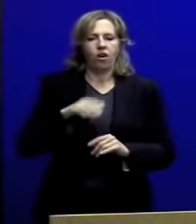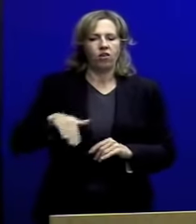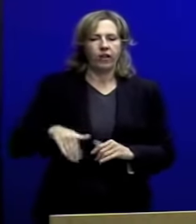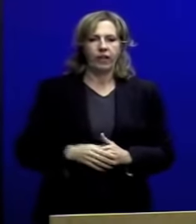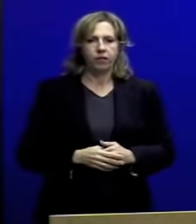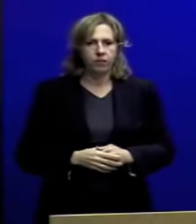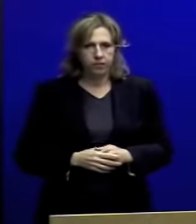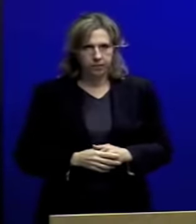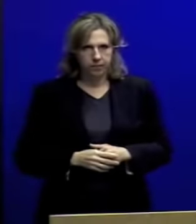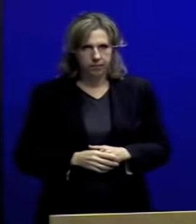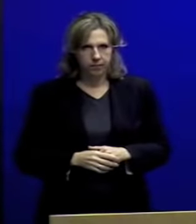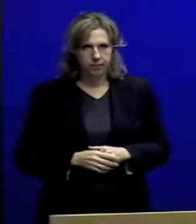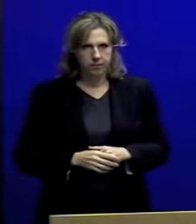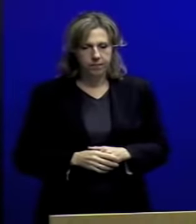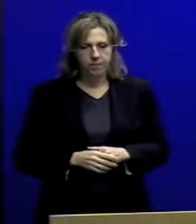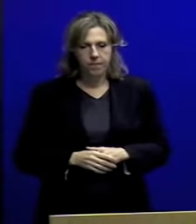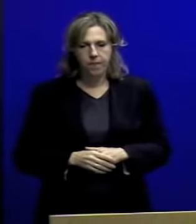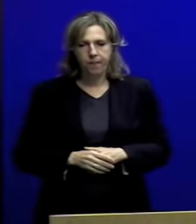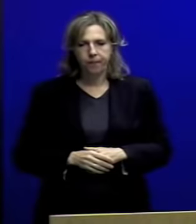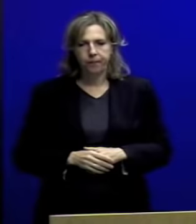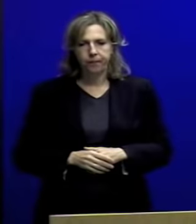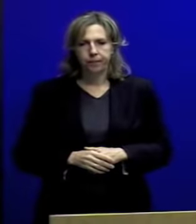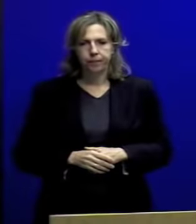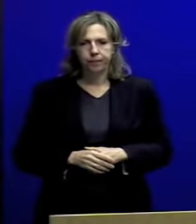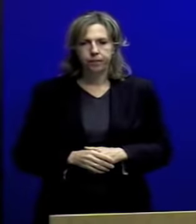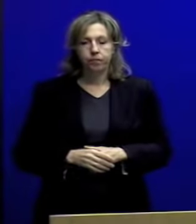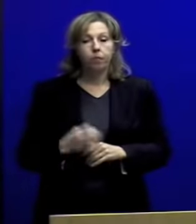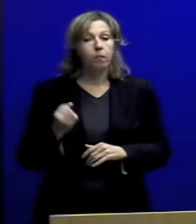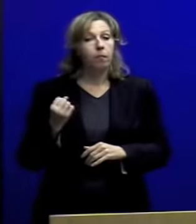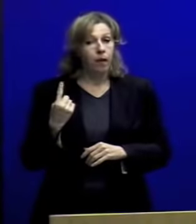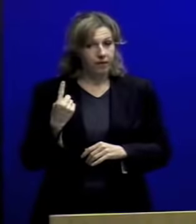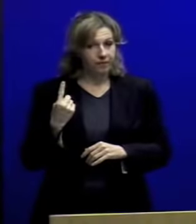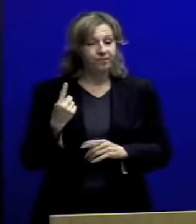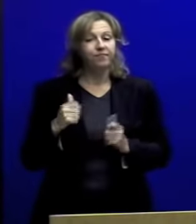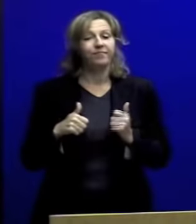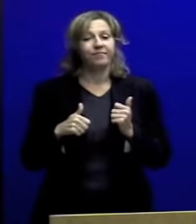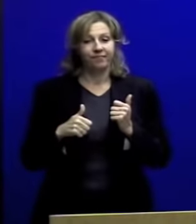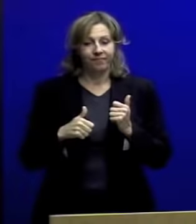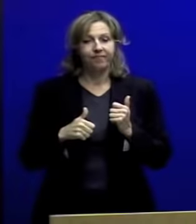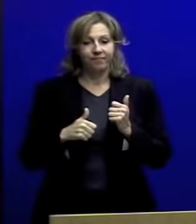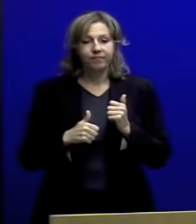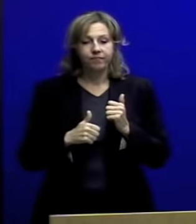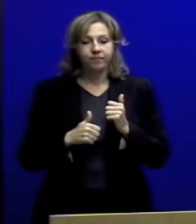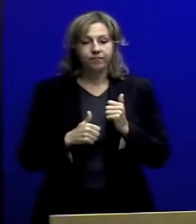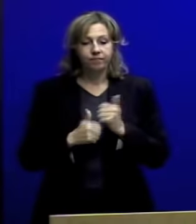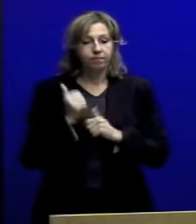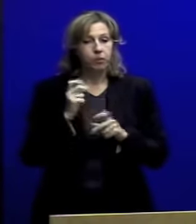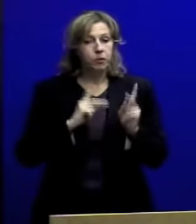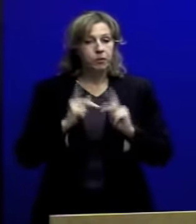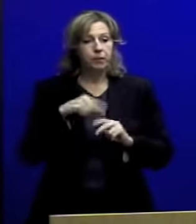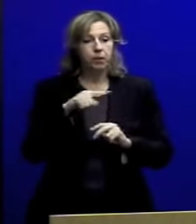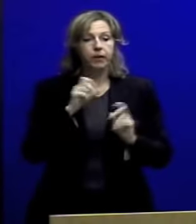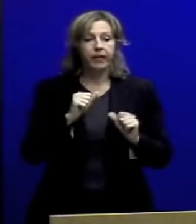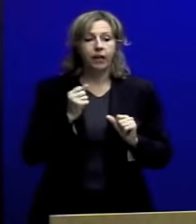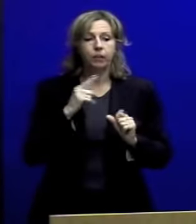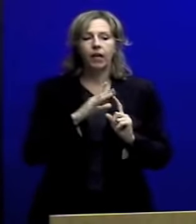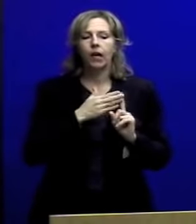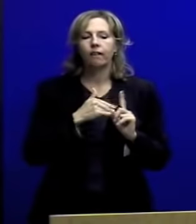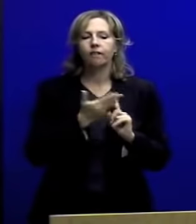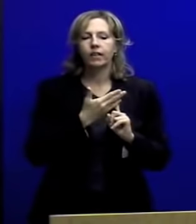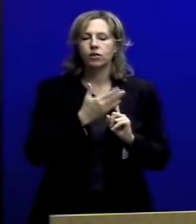But what most people appreciate is that the care is not just for them, but it's for family as